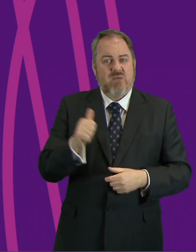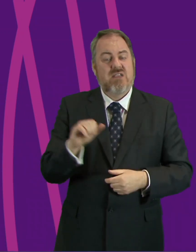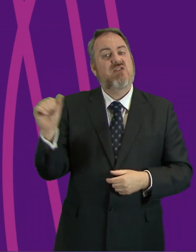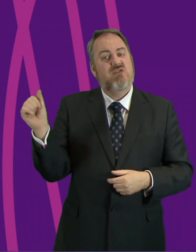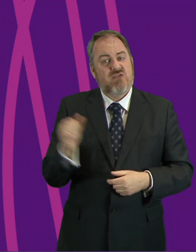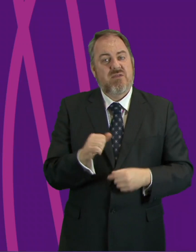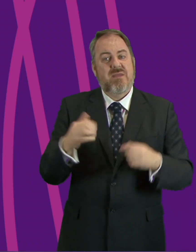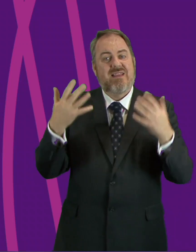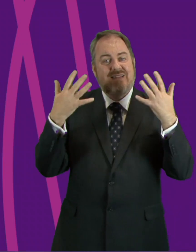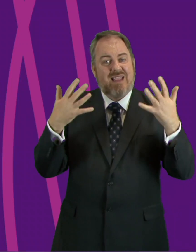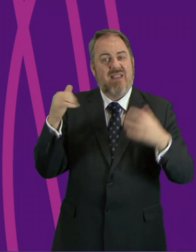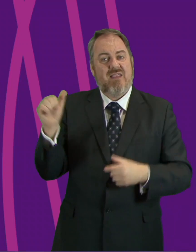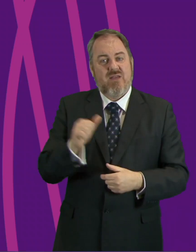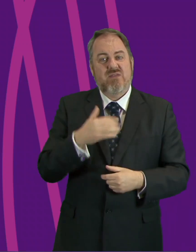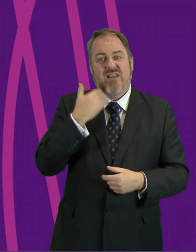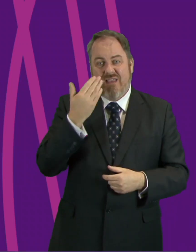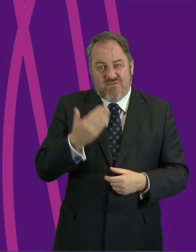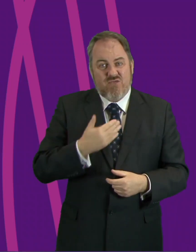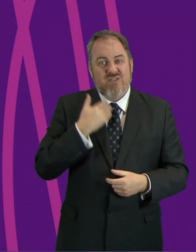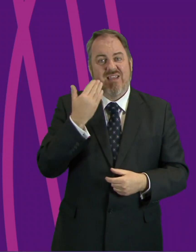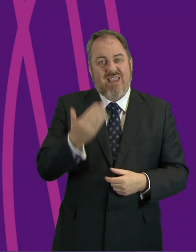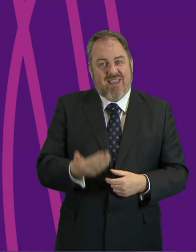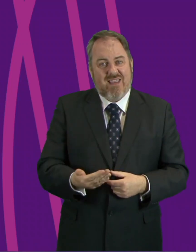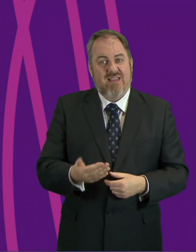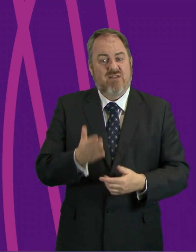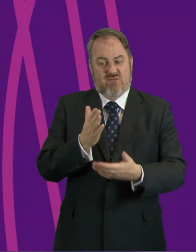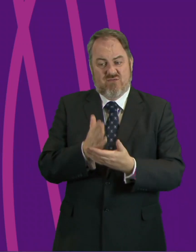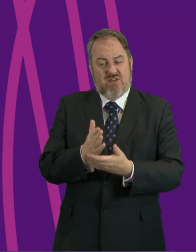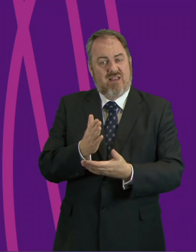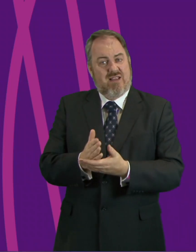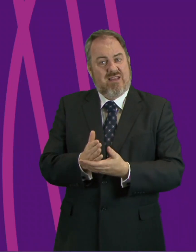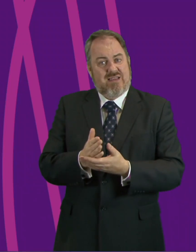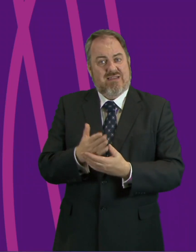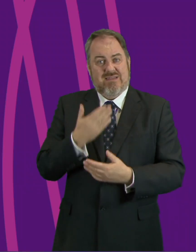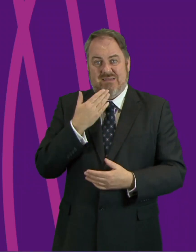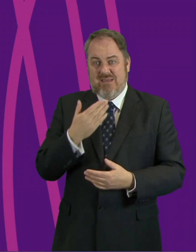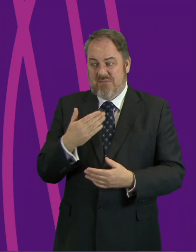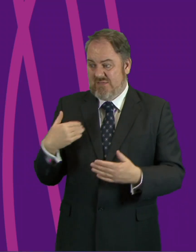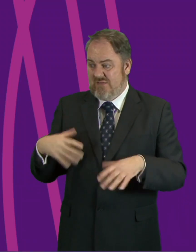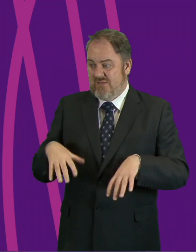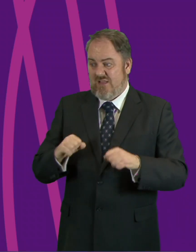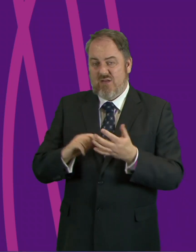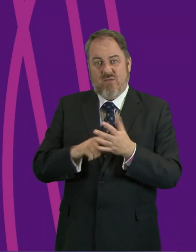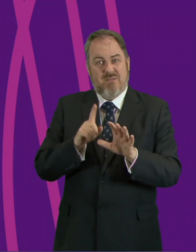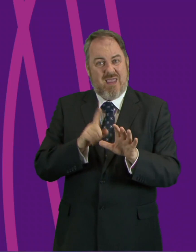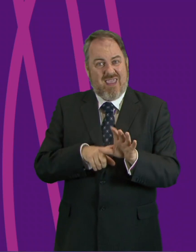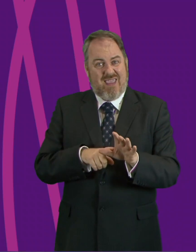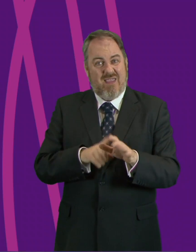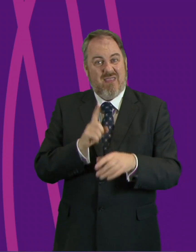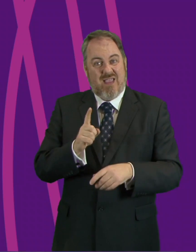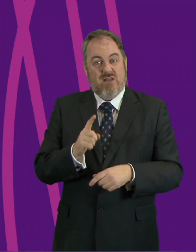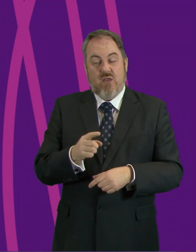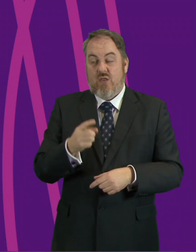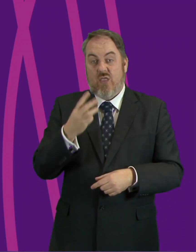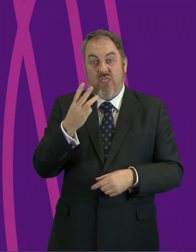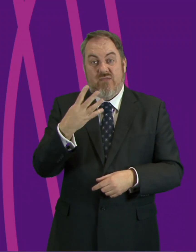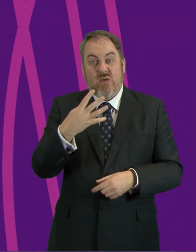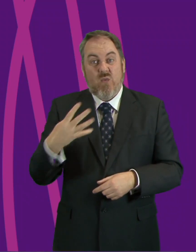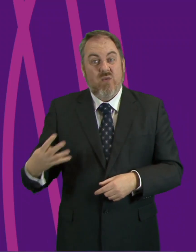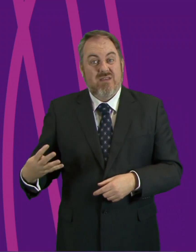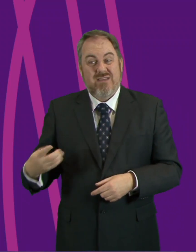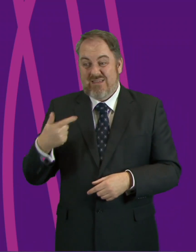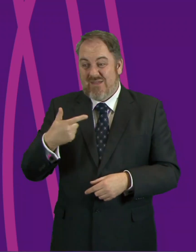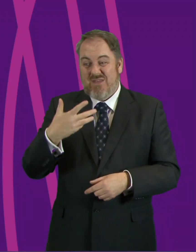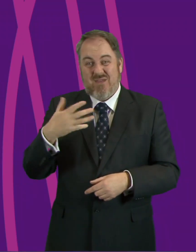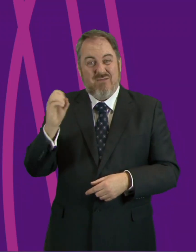over 8,000. It seems that since the start of this month, well over 3/4 of our testing capacity has